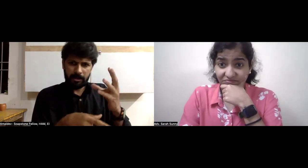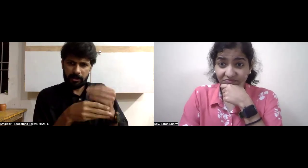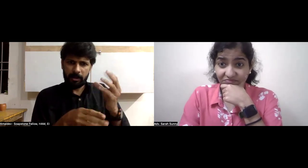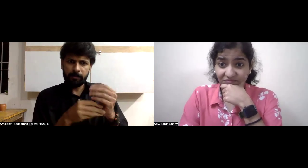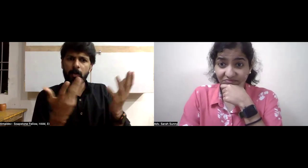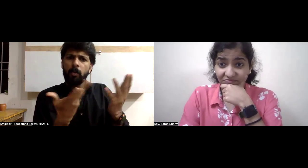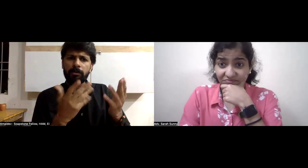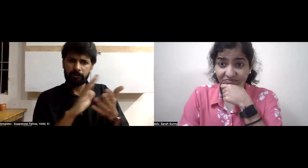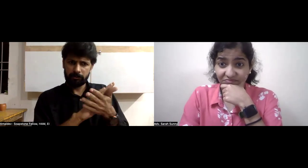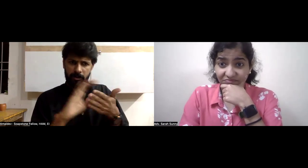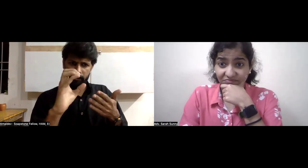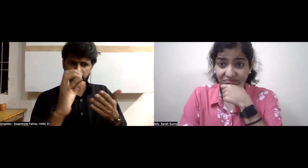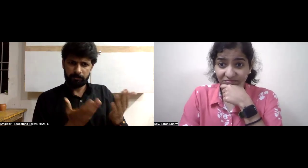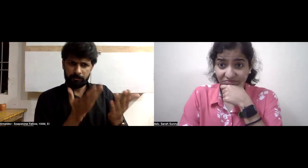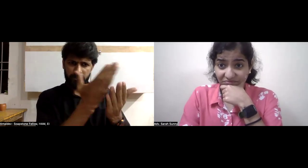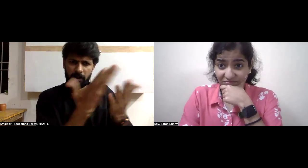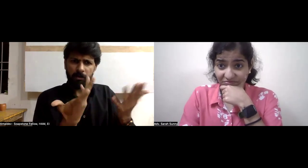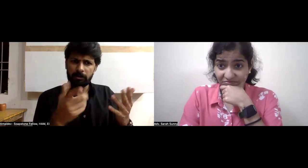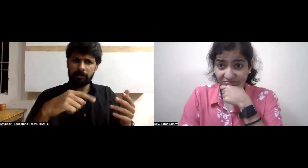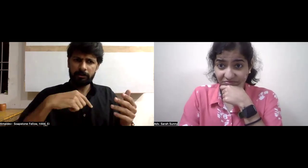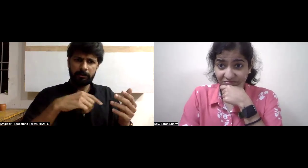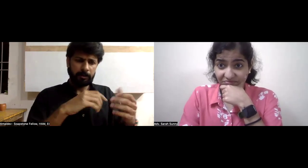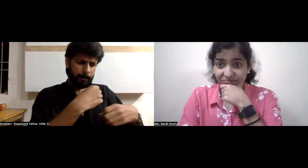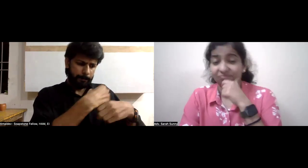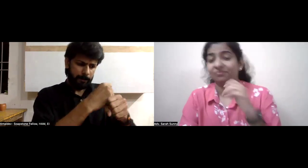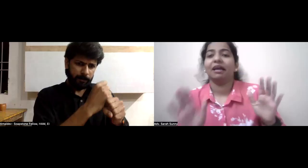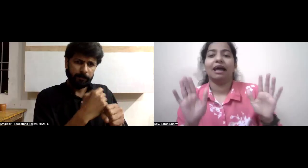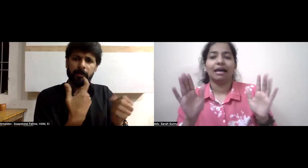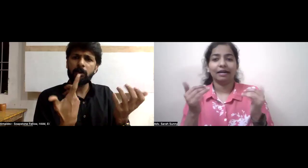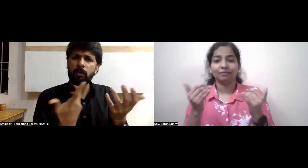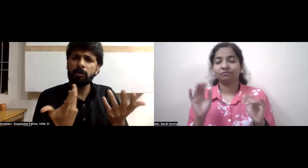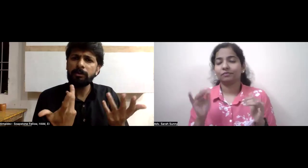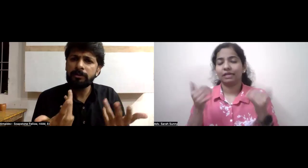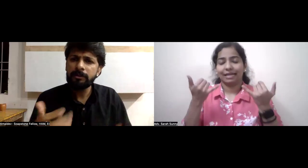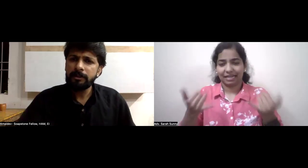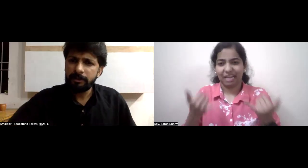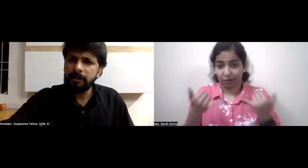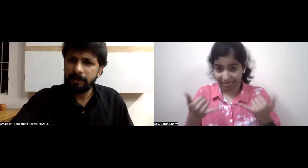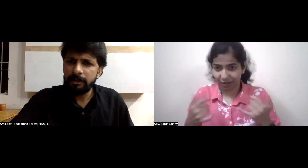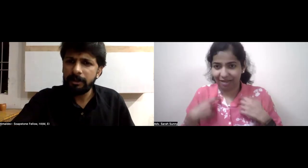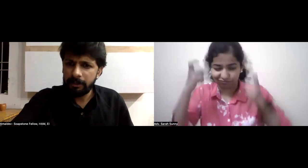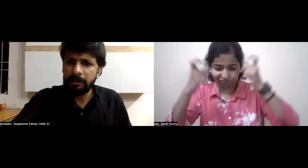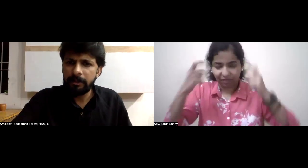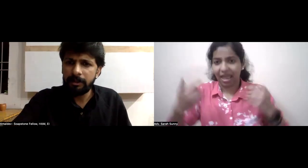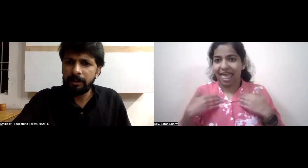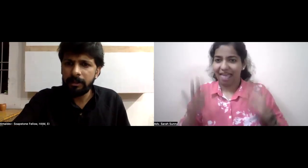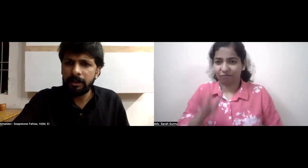So what do you think is missing in the framework? And how do we go about this? Do you have to send